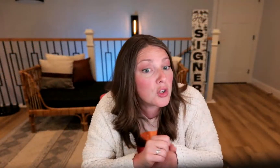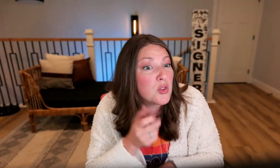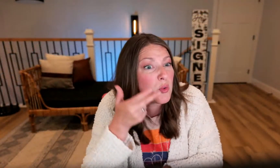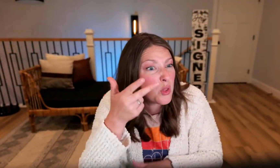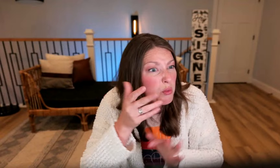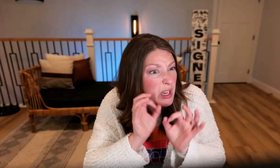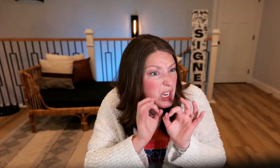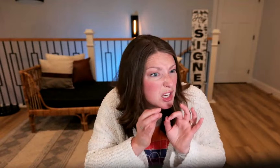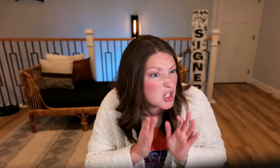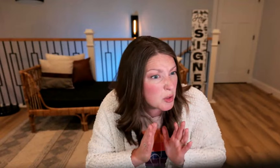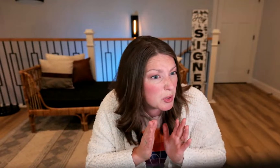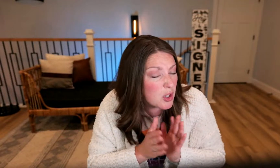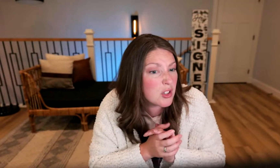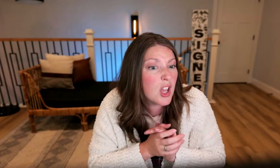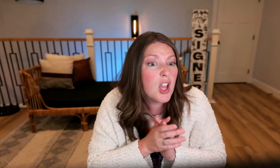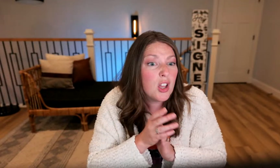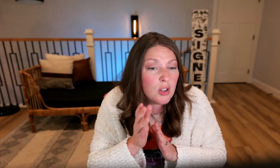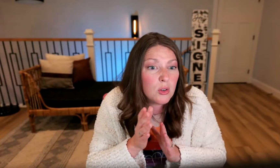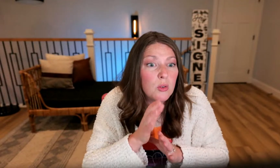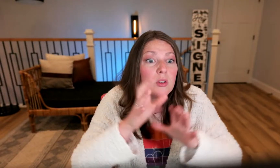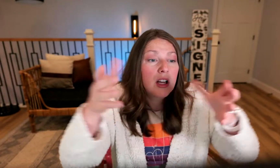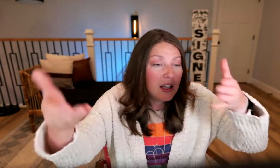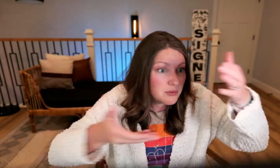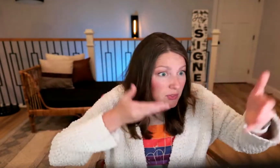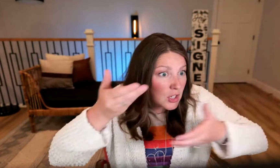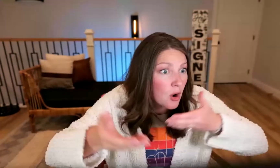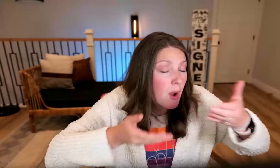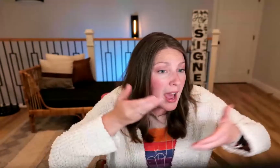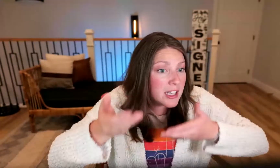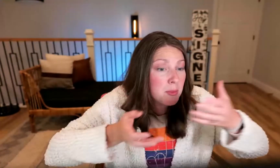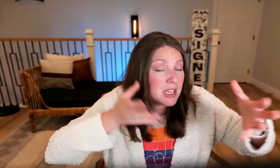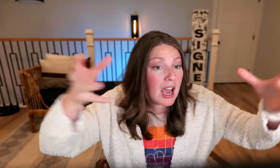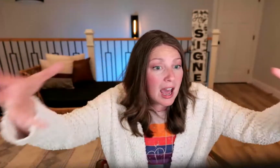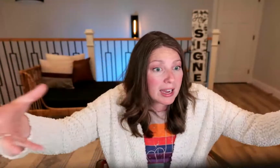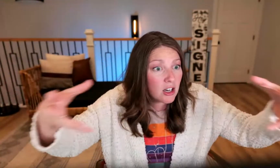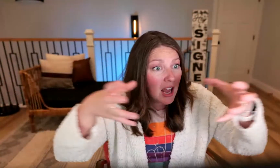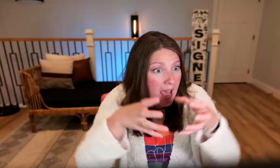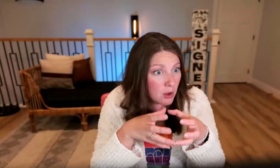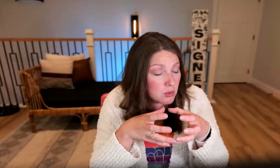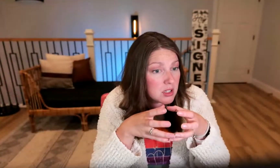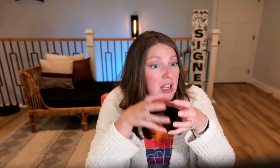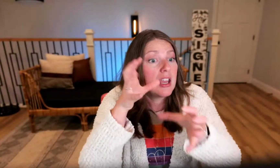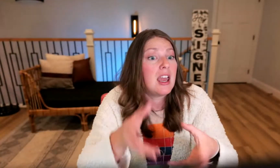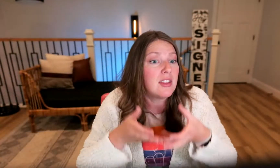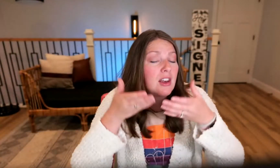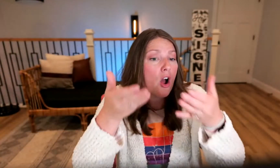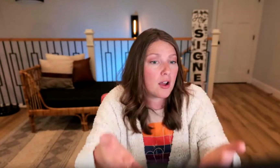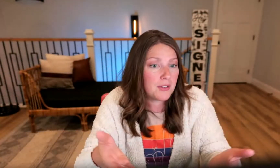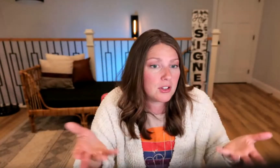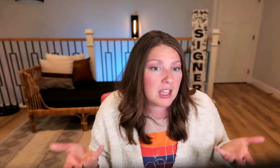Those were 3 interpreters who, had to be hired out and then offer